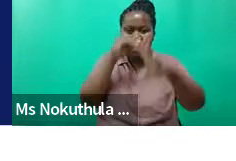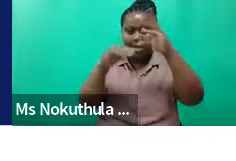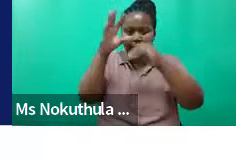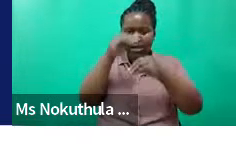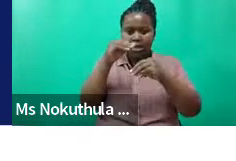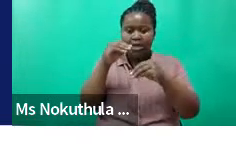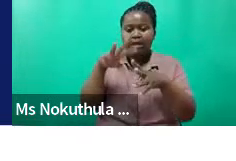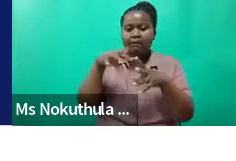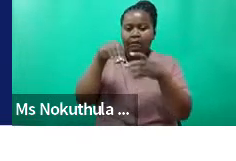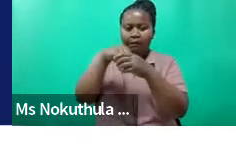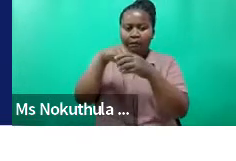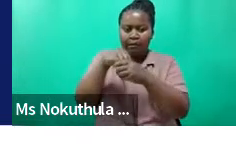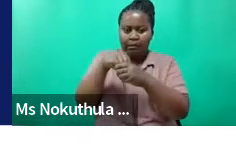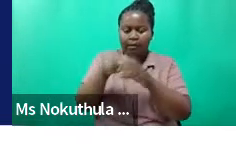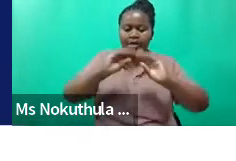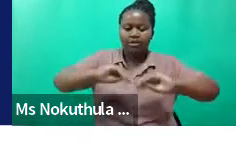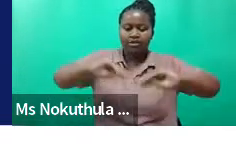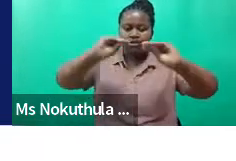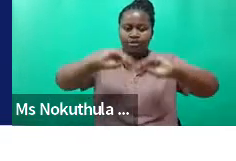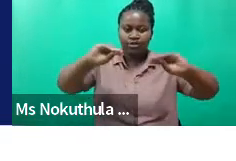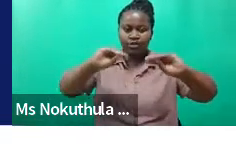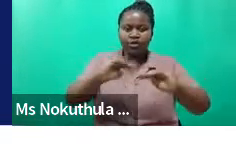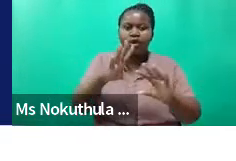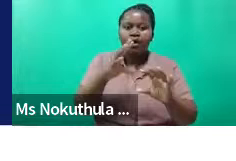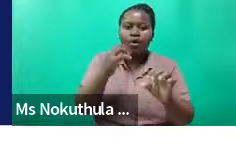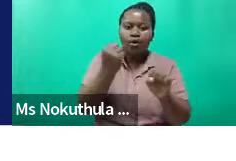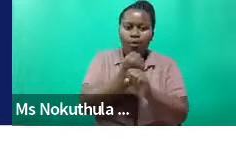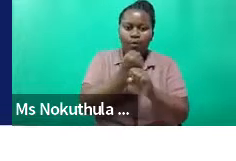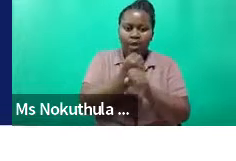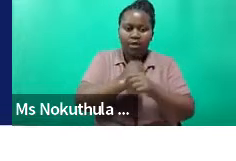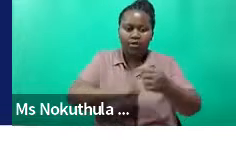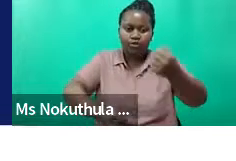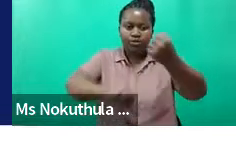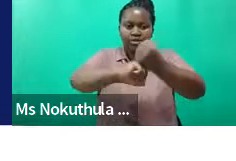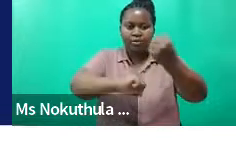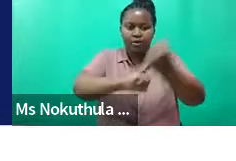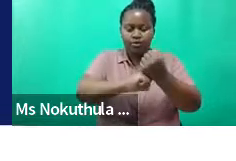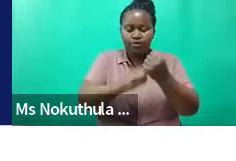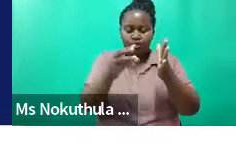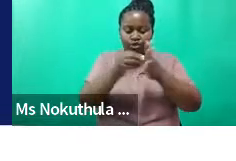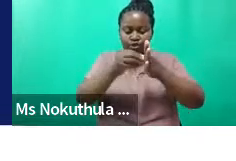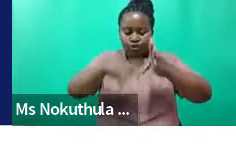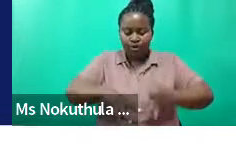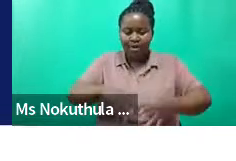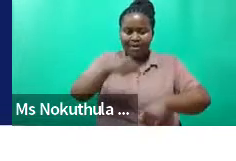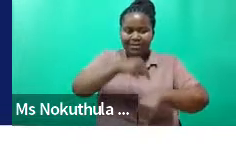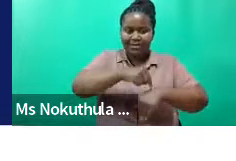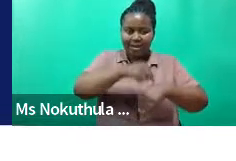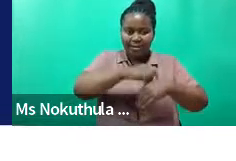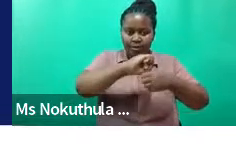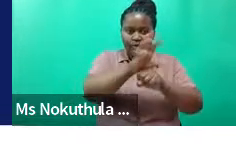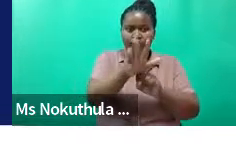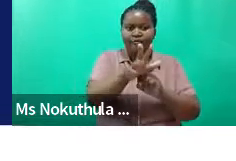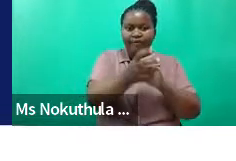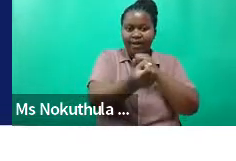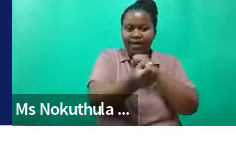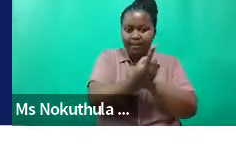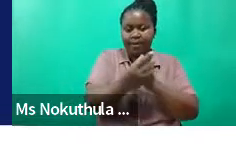and teaching accommodations that were made to support the student during the pandemic? And so we used a